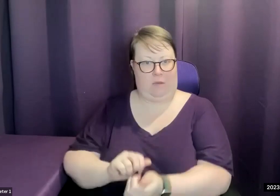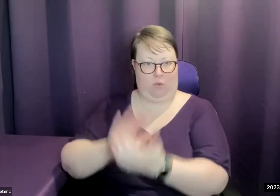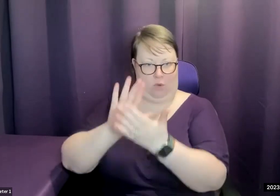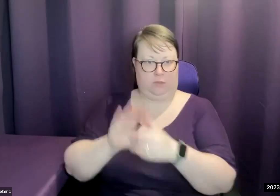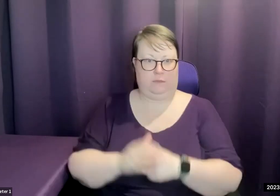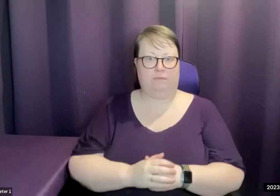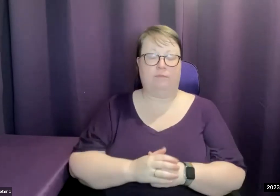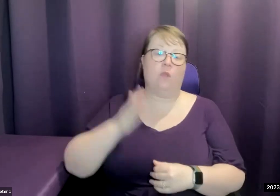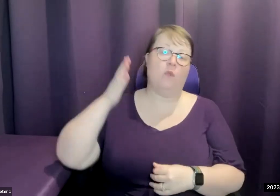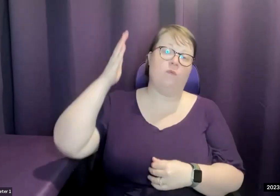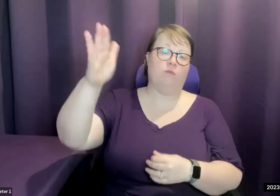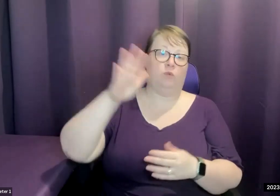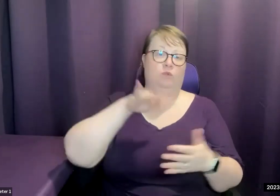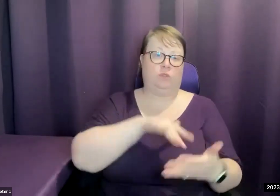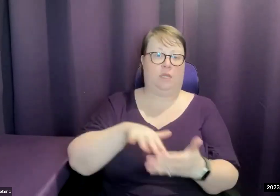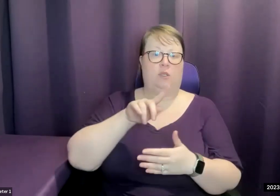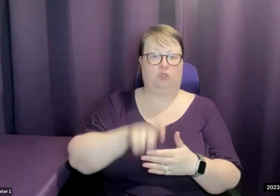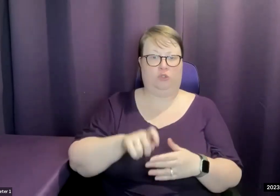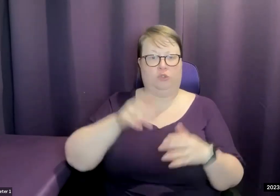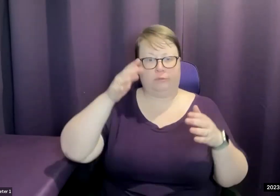changes remain with the return to in-person learning.